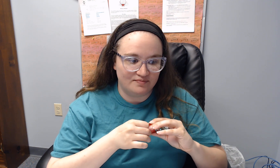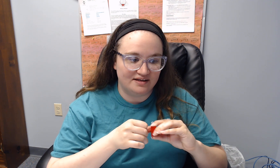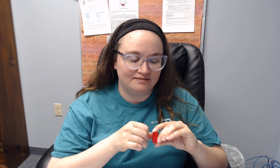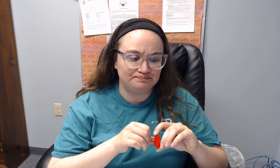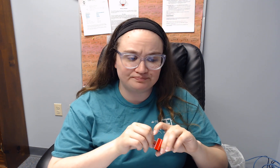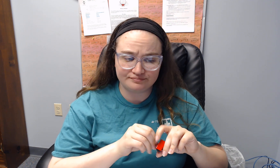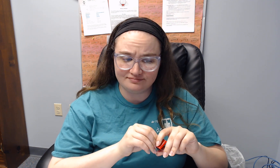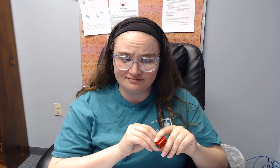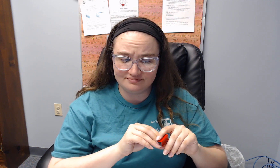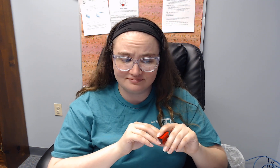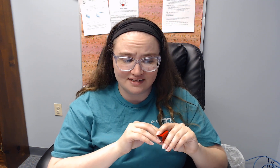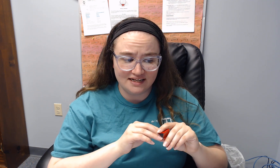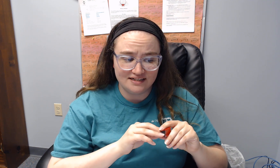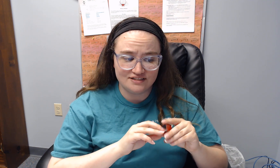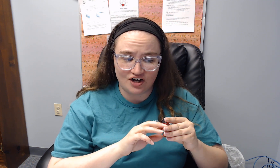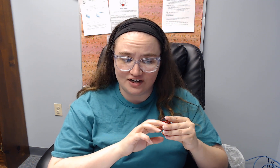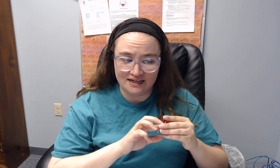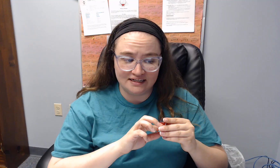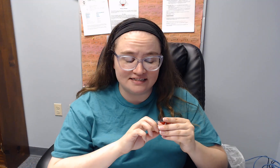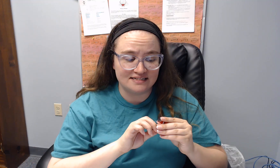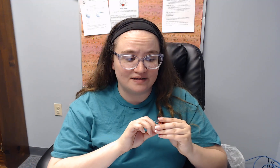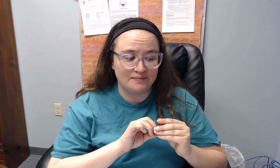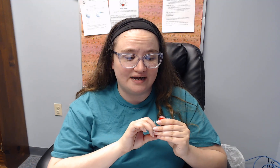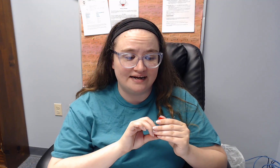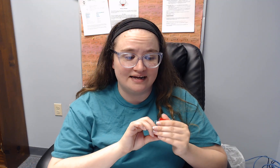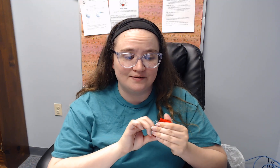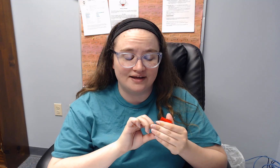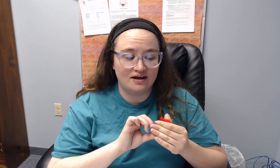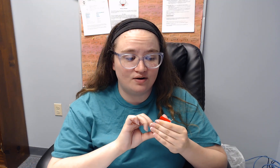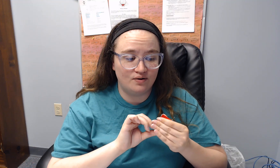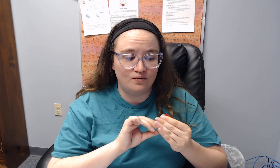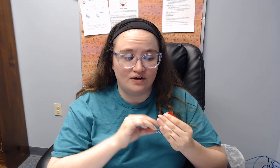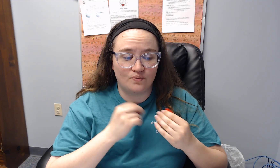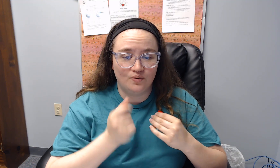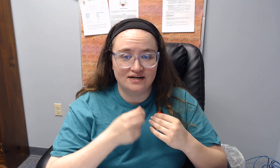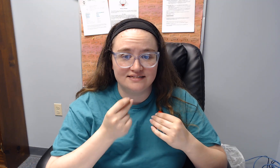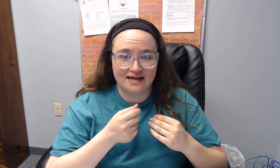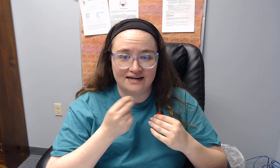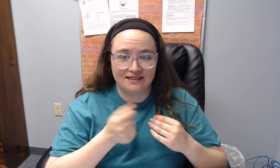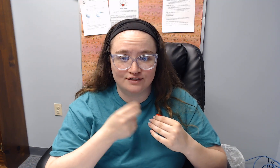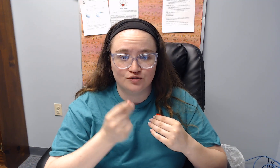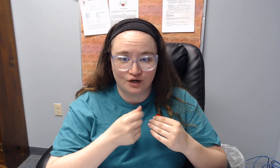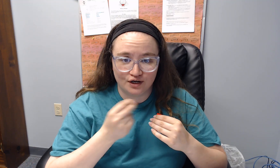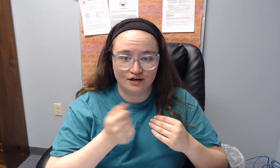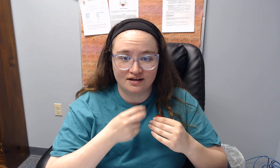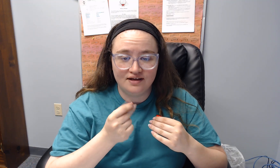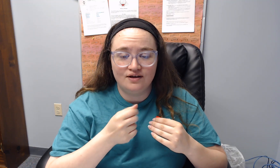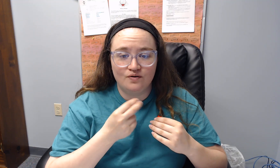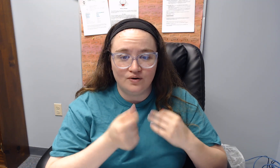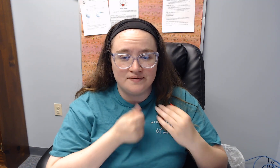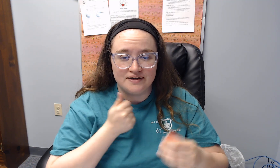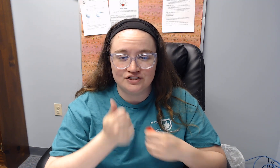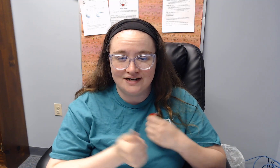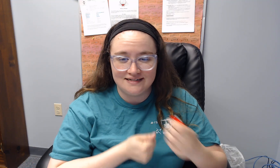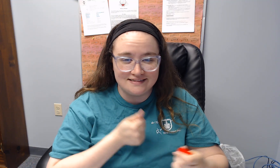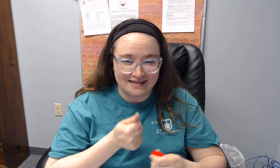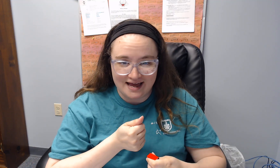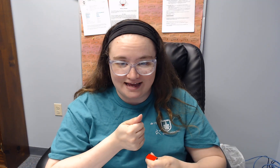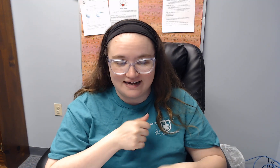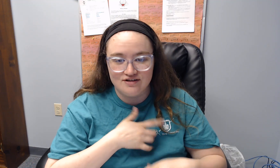been talking to somebody and I'm like, oh, what is that English word? What am I trying to say? And I'll